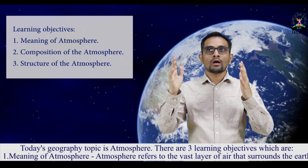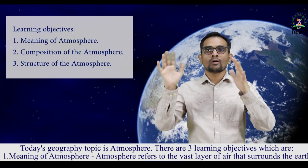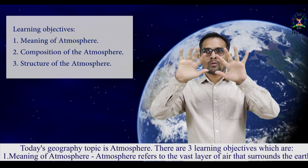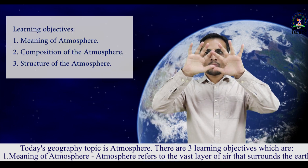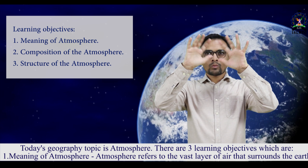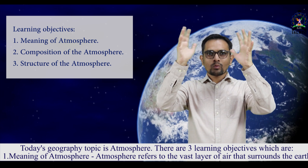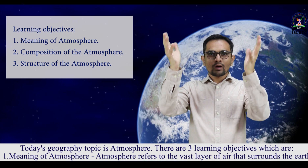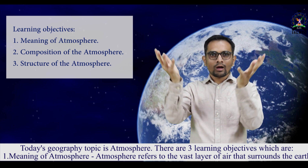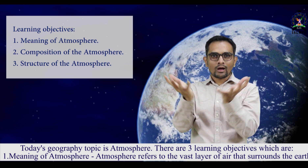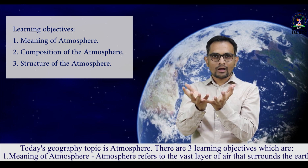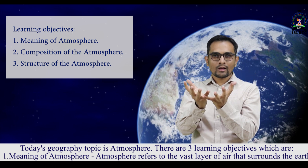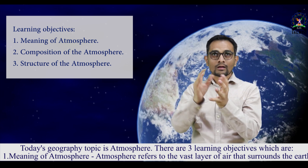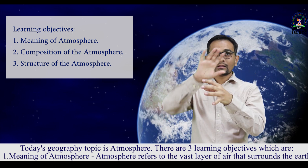meaning of atmosphere.